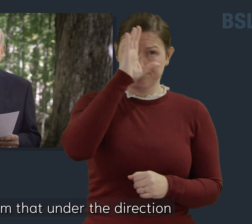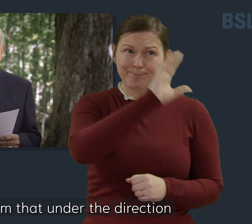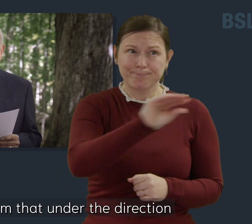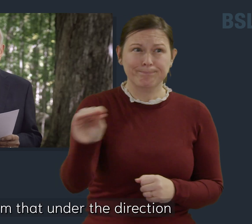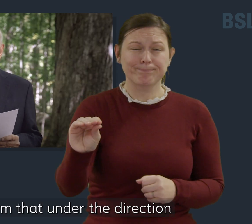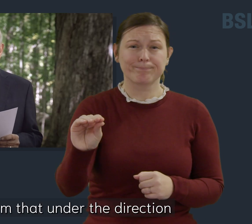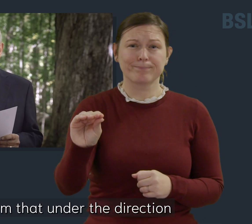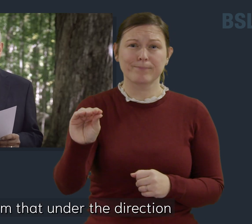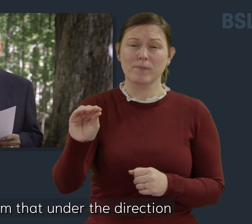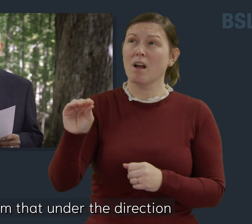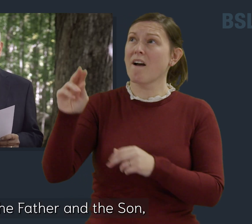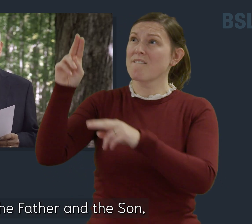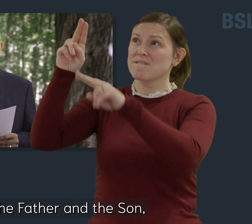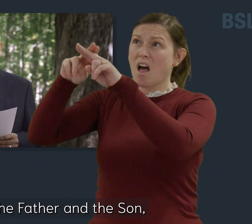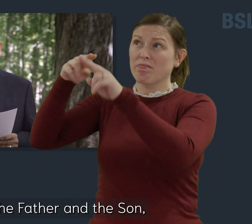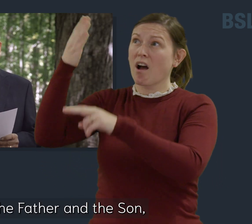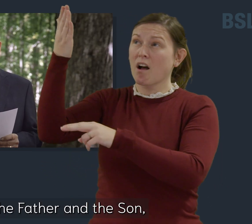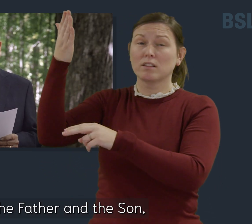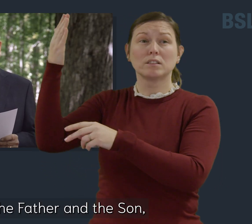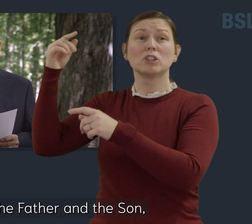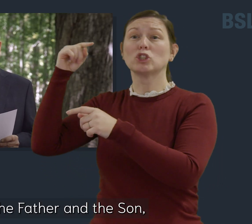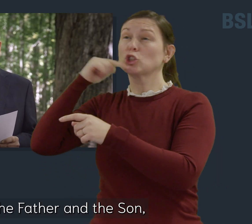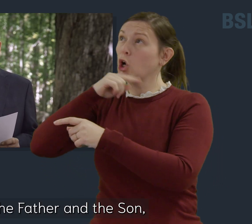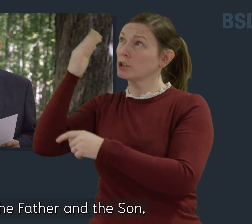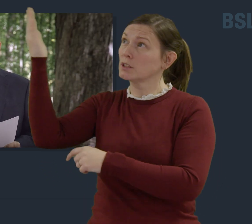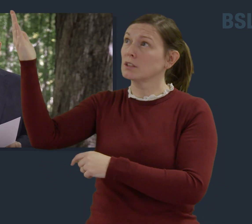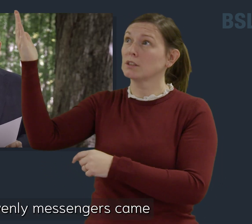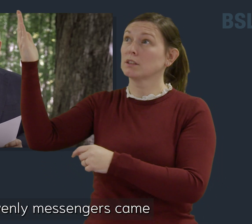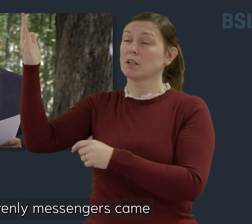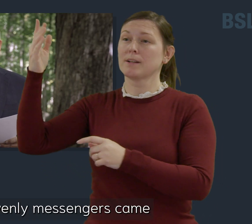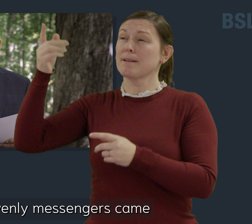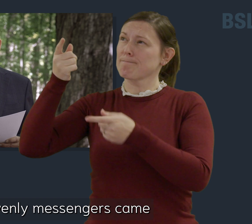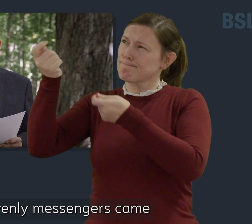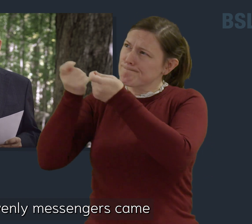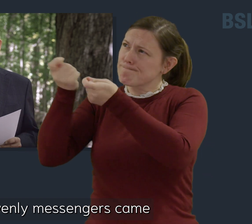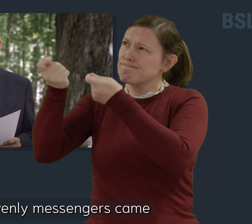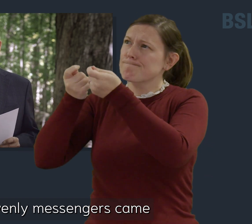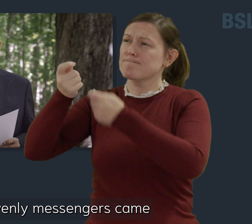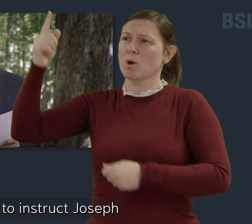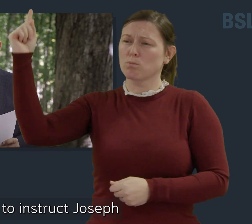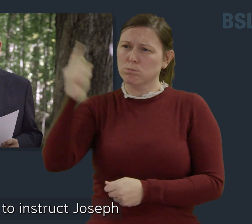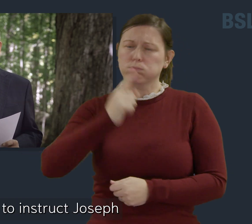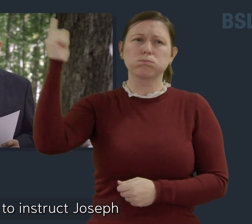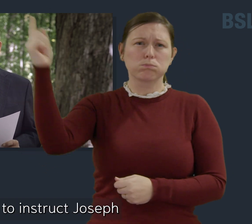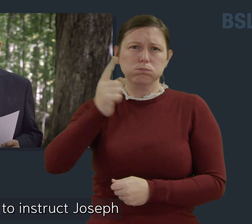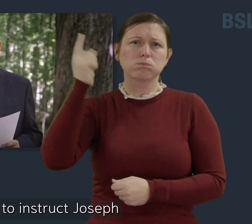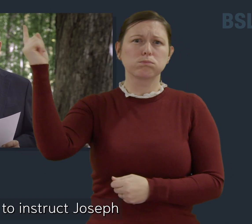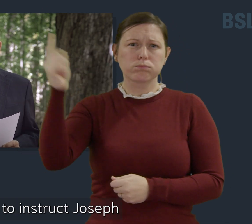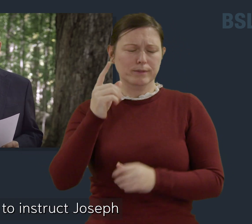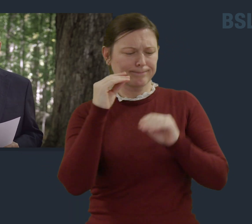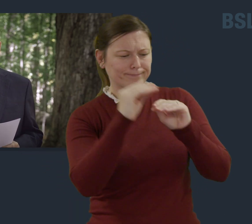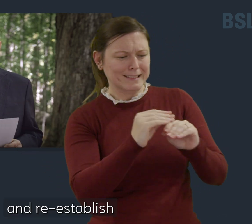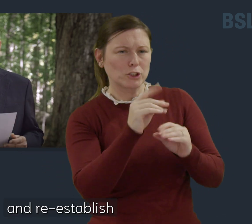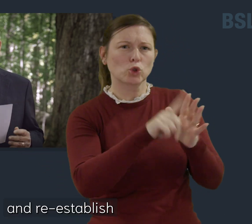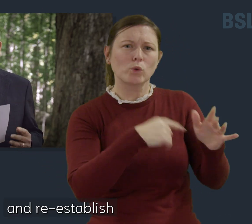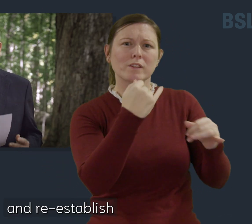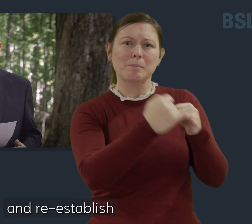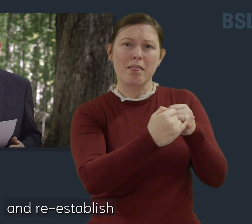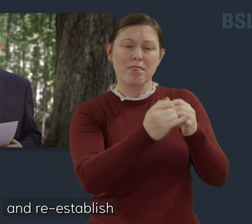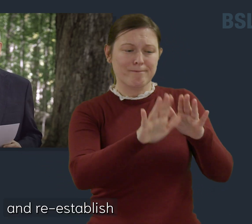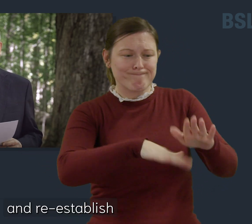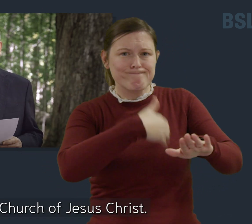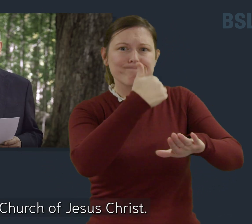We affirm that under the direction of the Father and the Son, heavenly messengers came to instruct Joseph